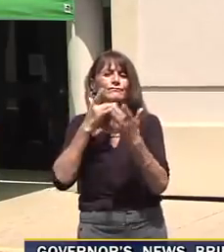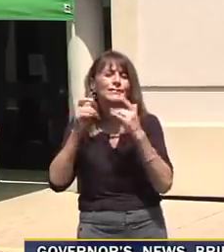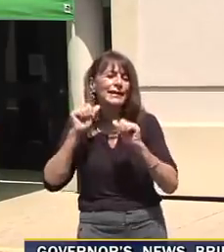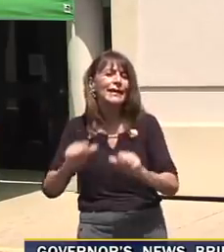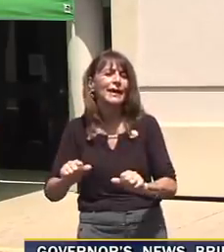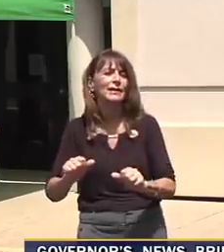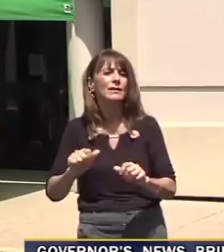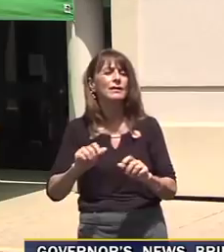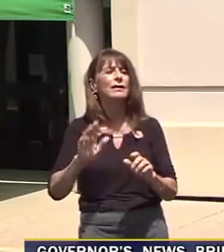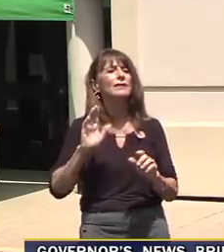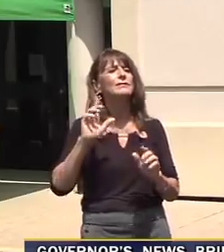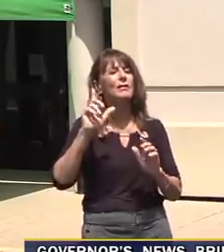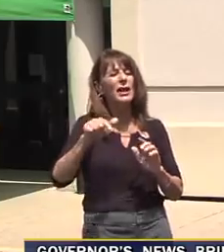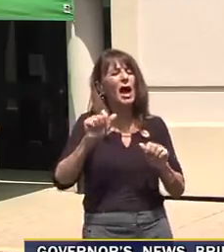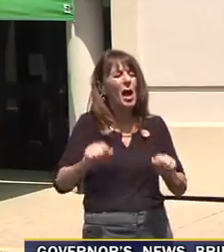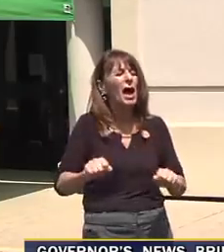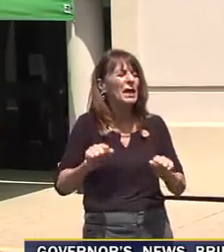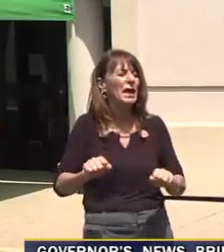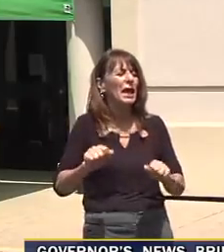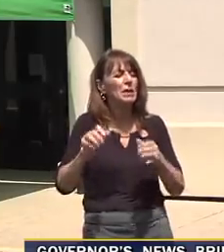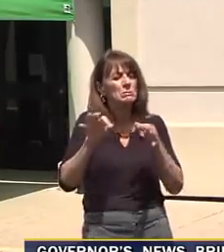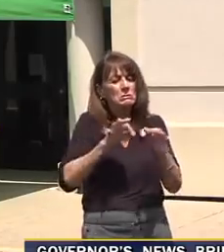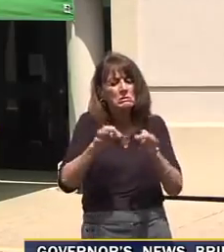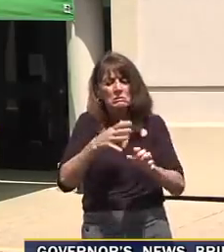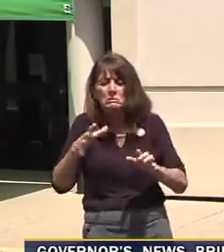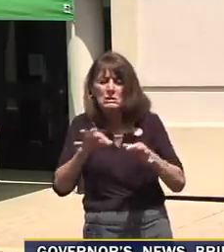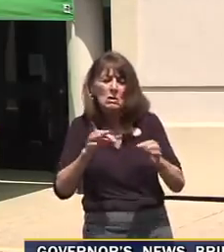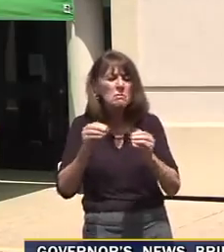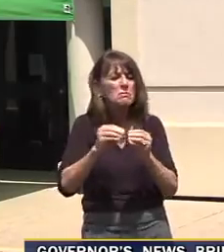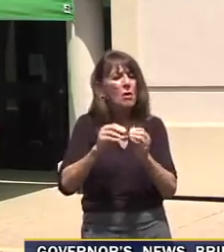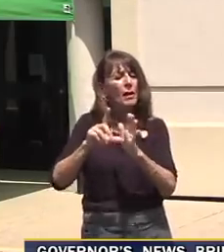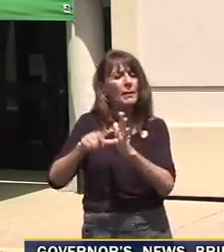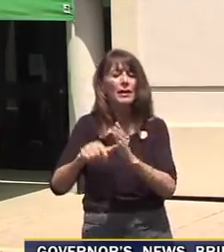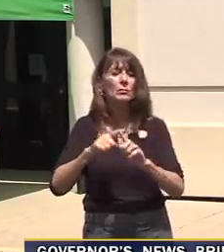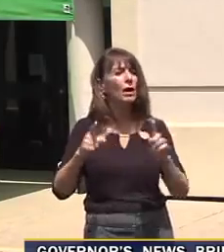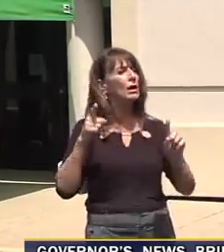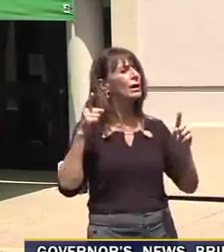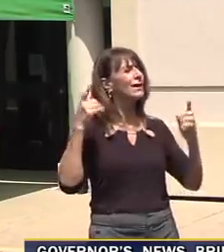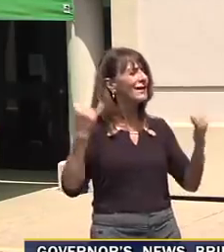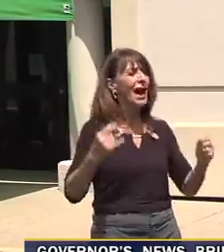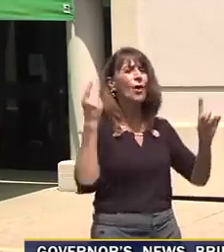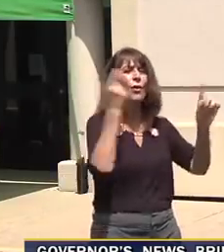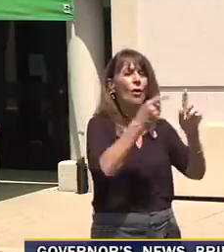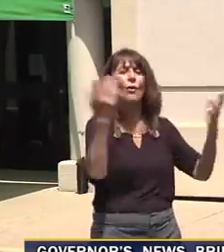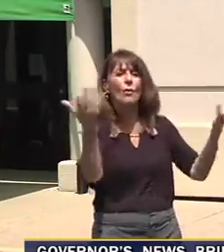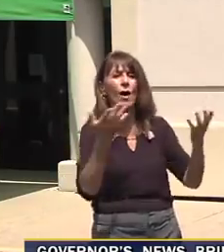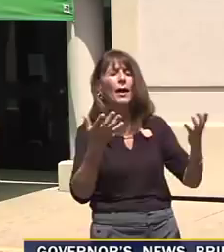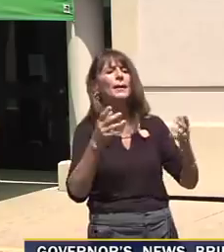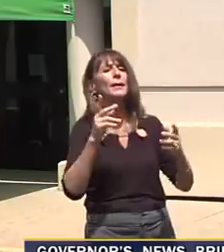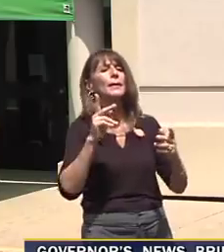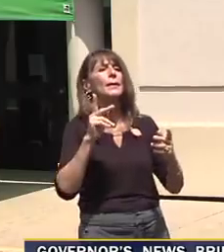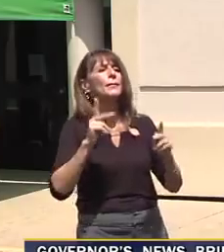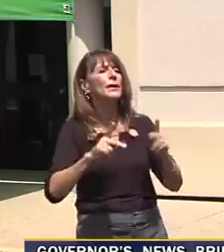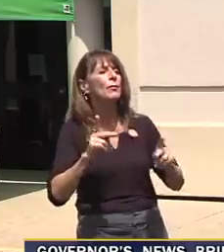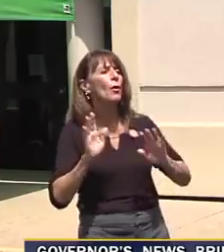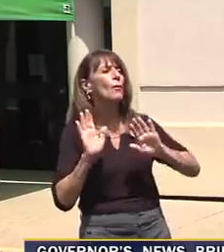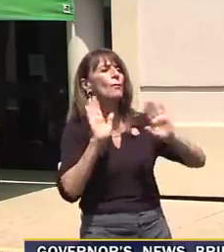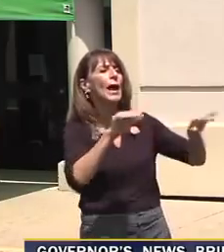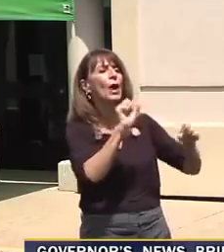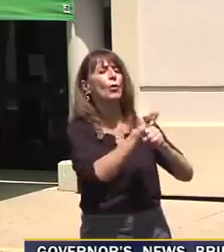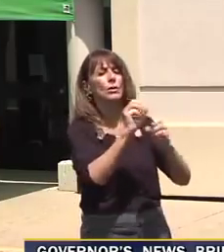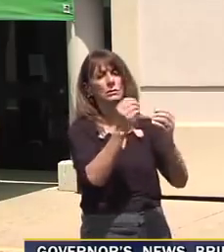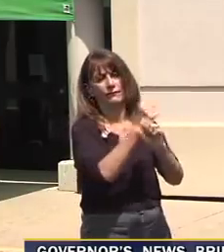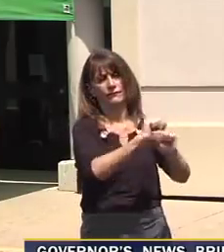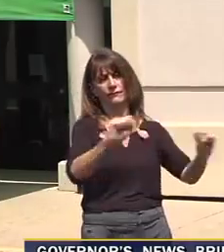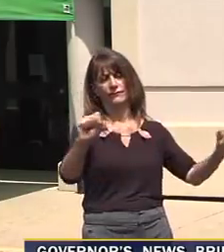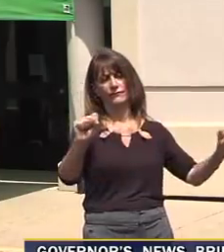those specific situations. What we're really trying to do now is do everything we can to get people back to work safely. That's how our economy gets